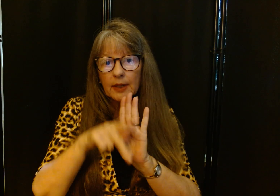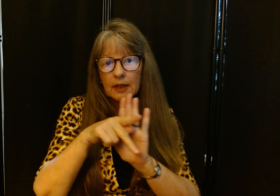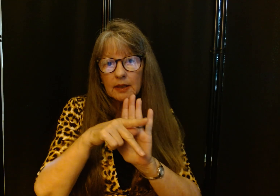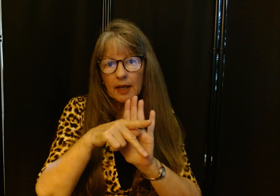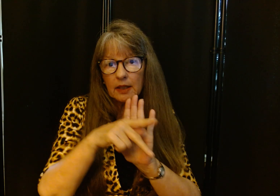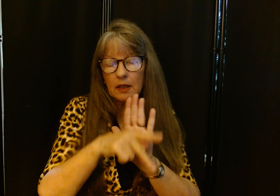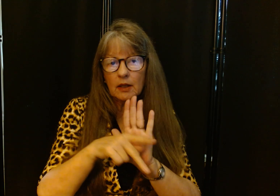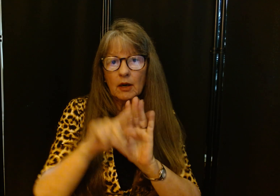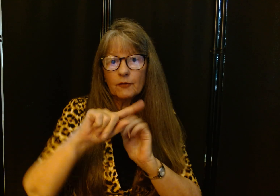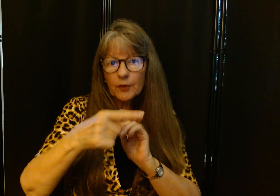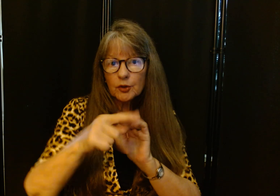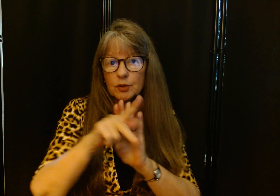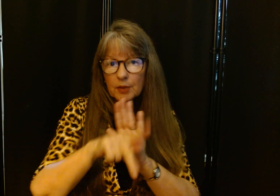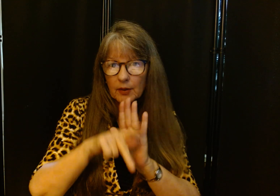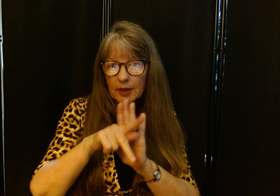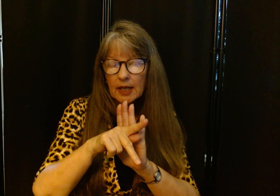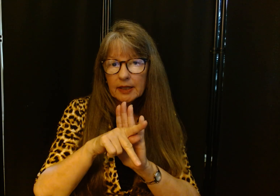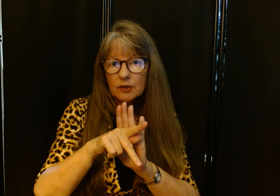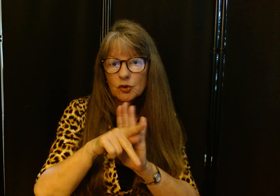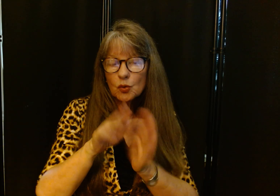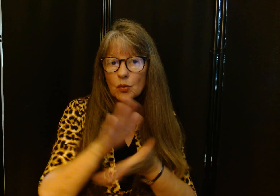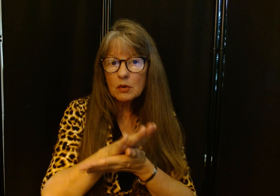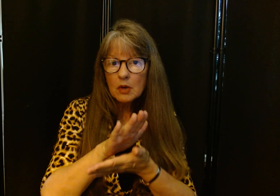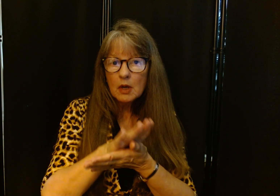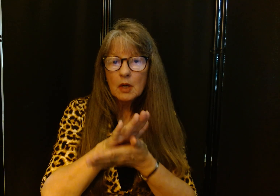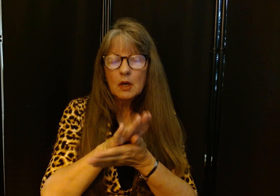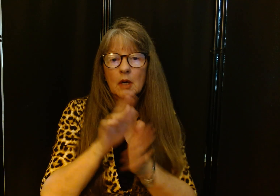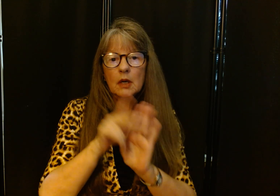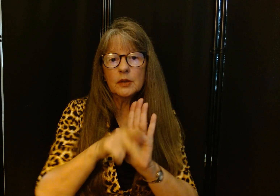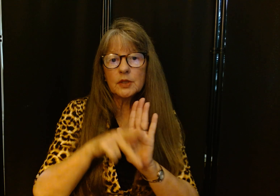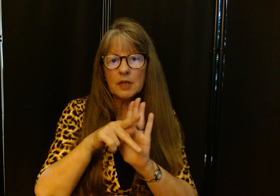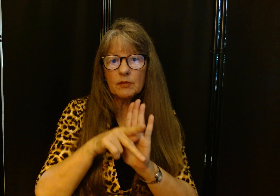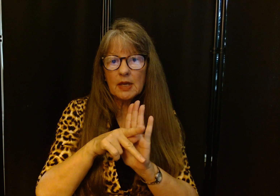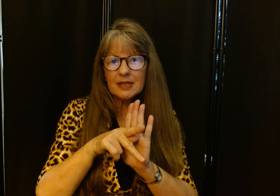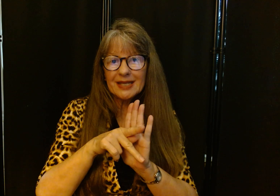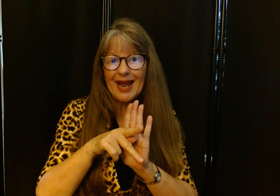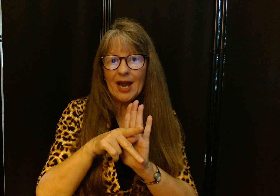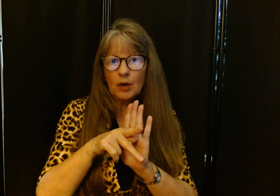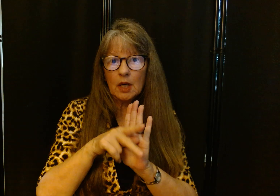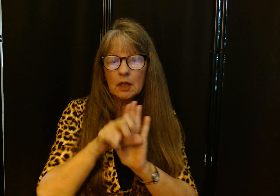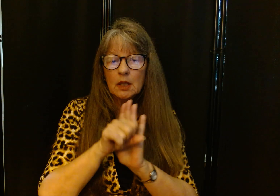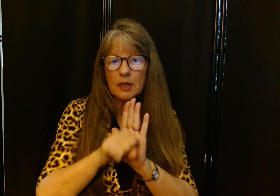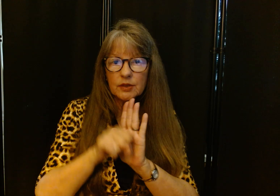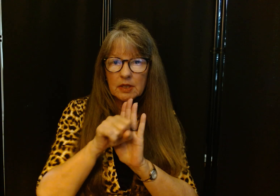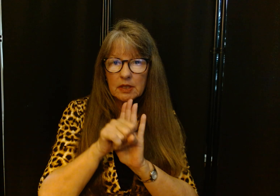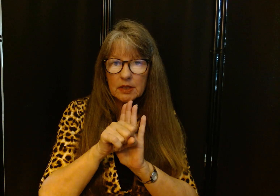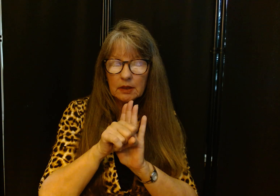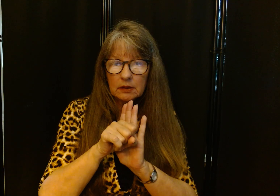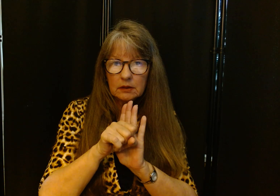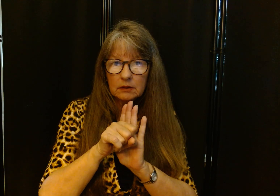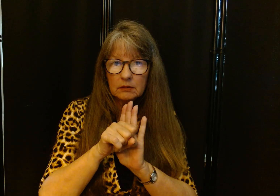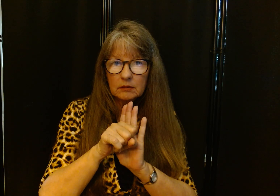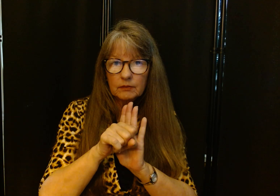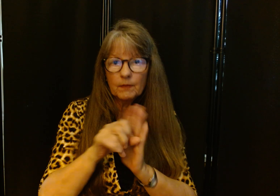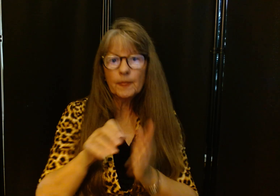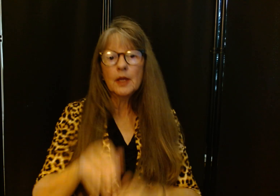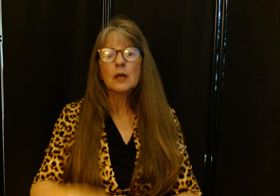like a first period like in school. It's the same thing as an era, a season.